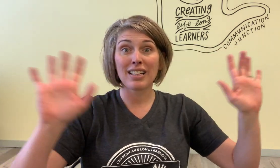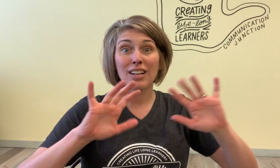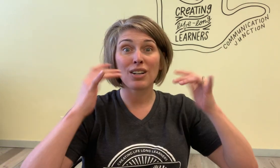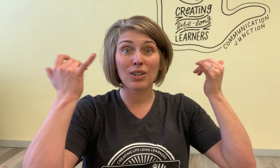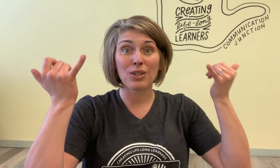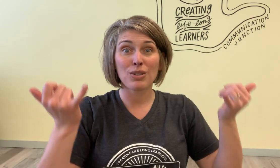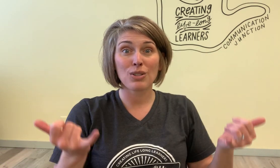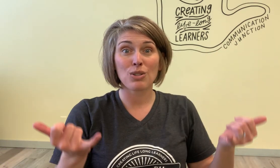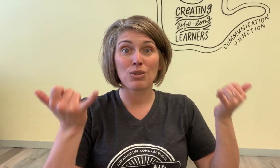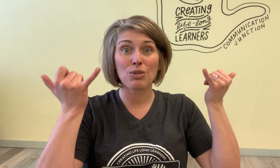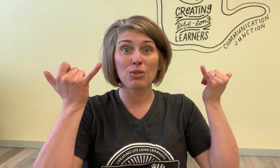hello